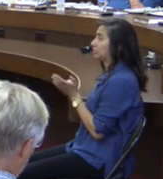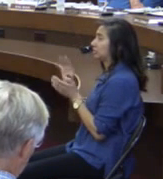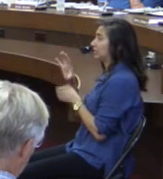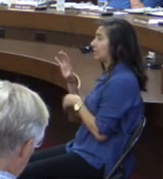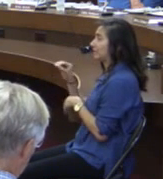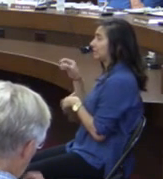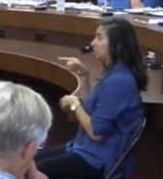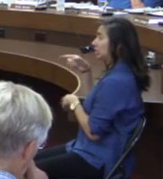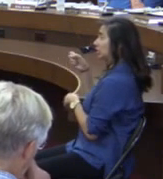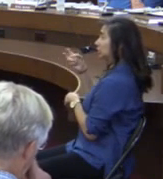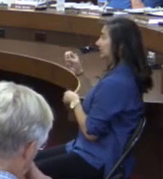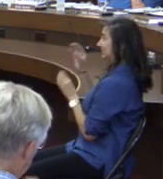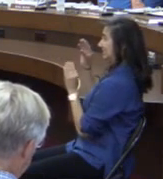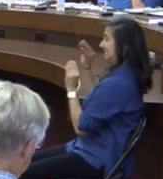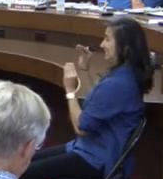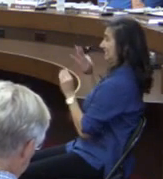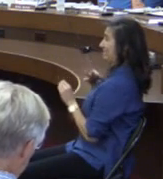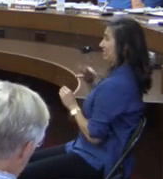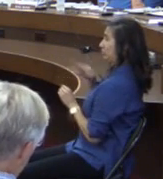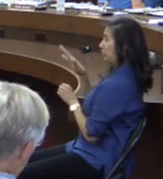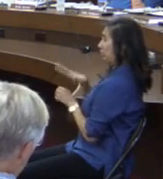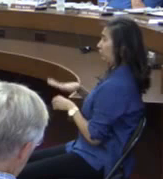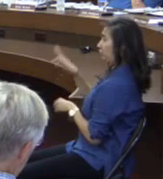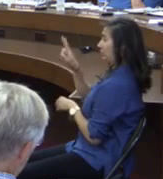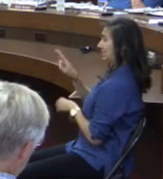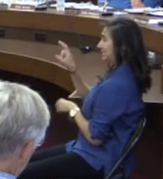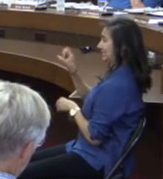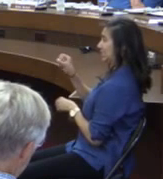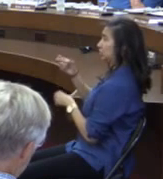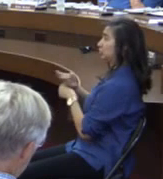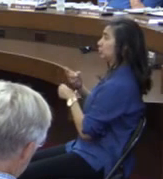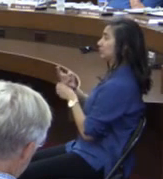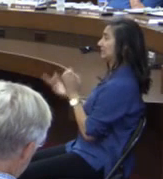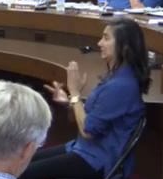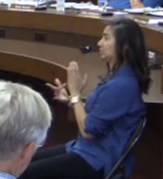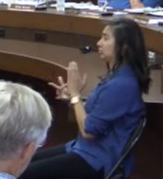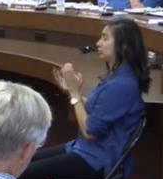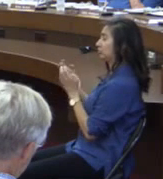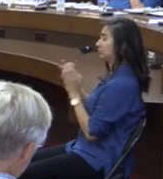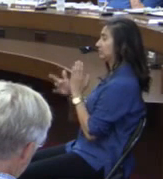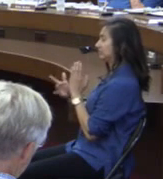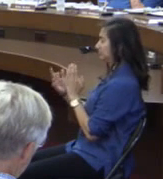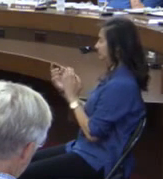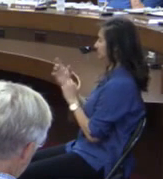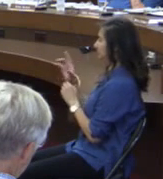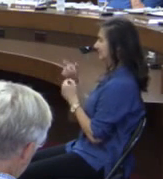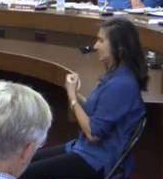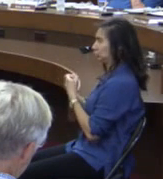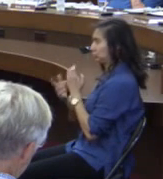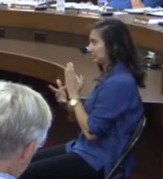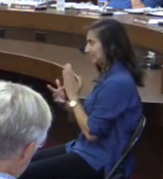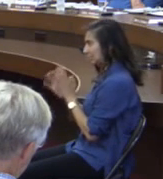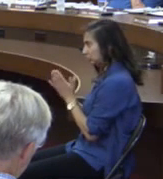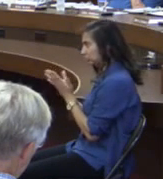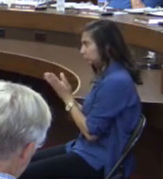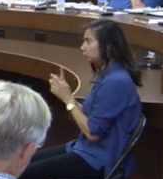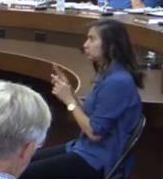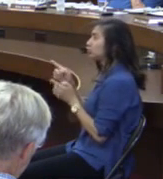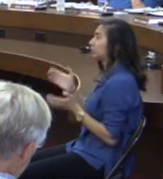teaching faculty throughout the United States how to use digital technology, digital textbooks, to encourage